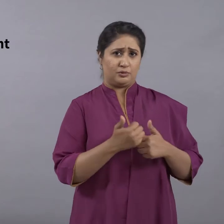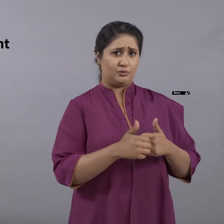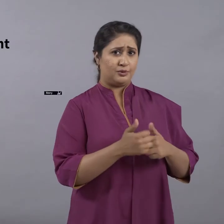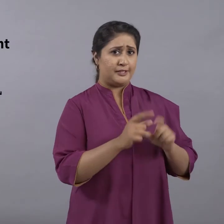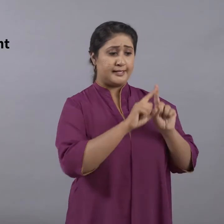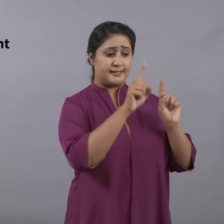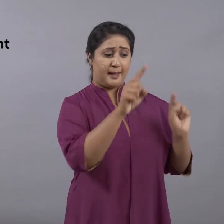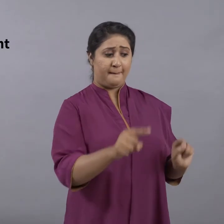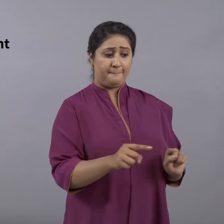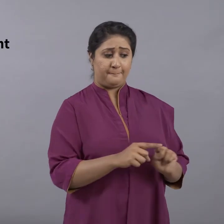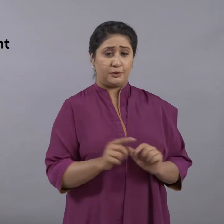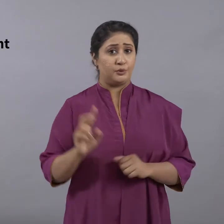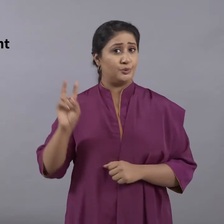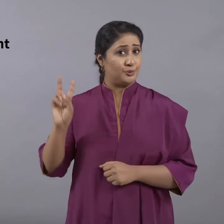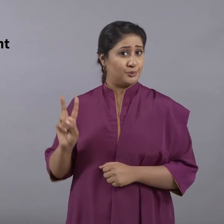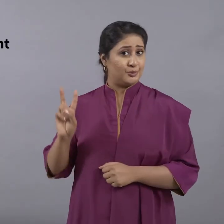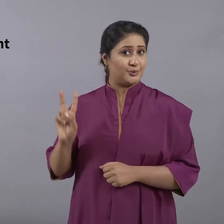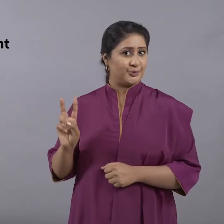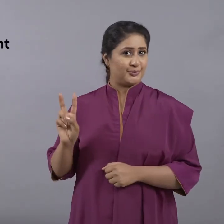Sample 2. Story.